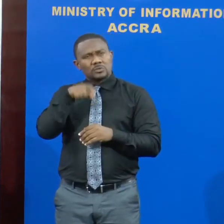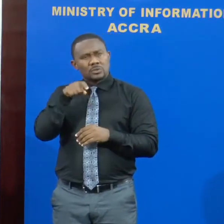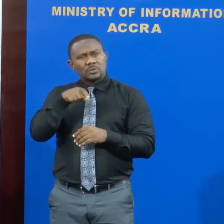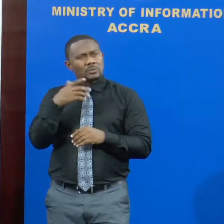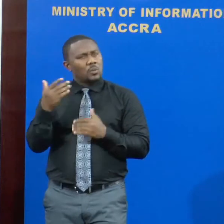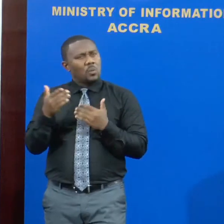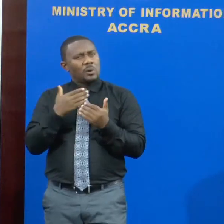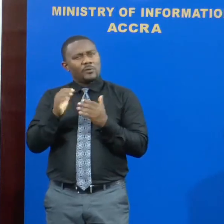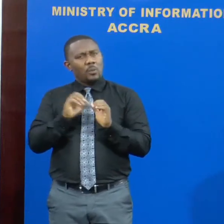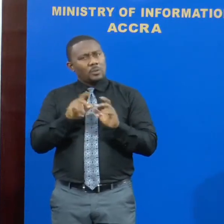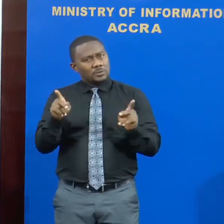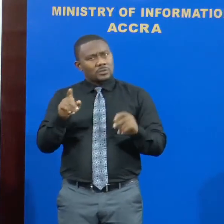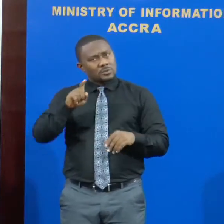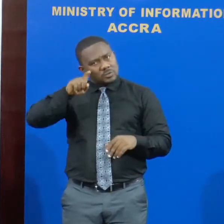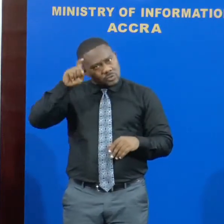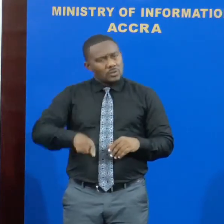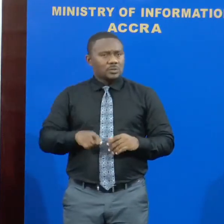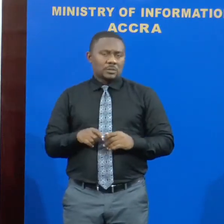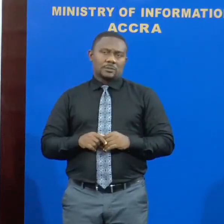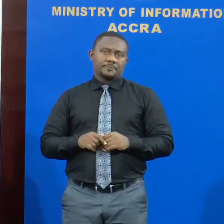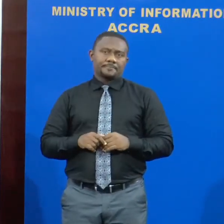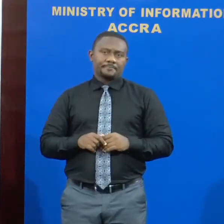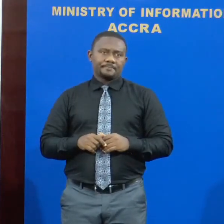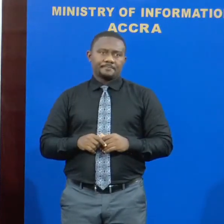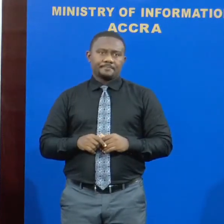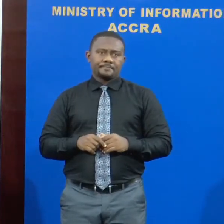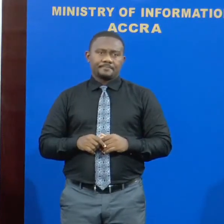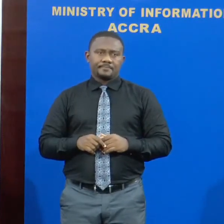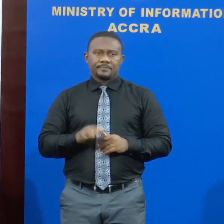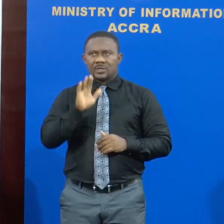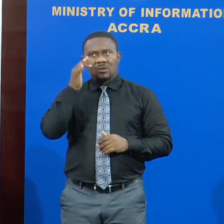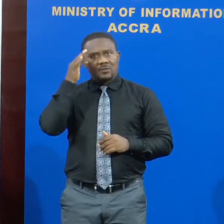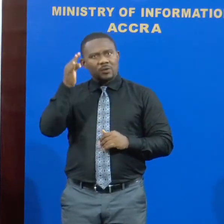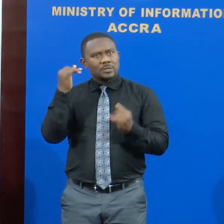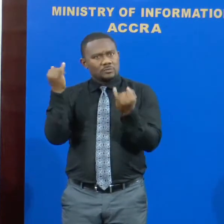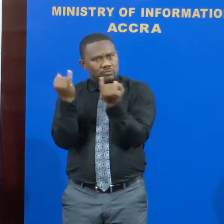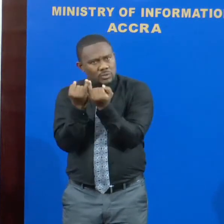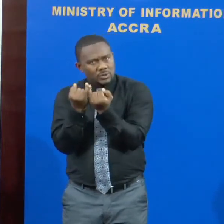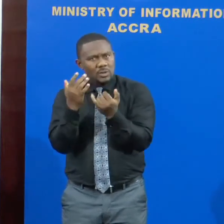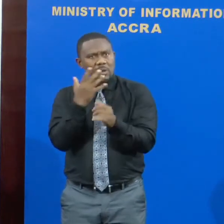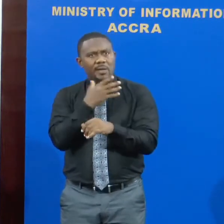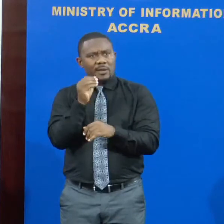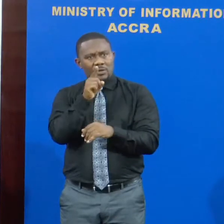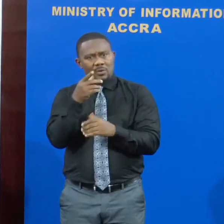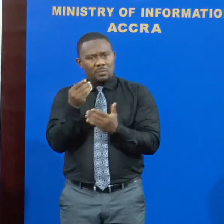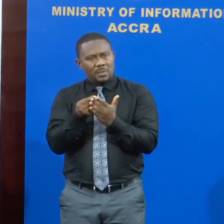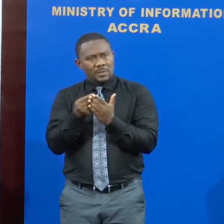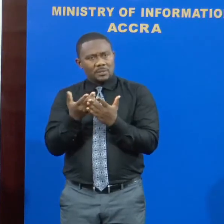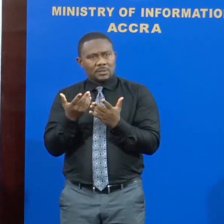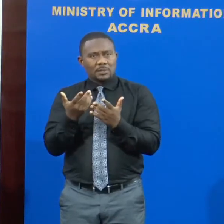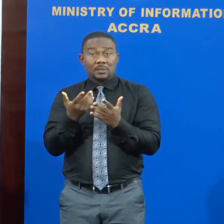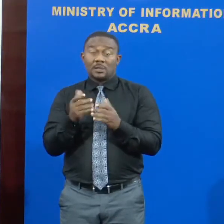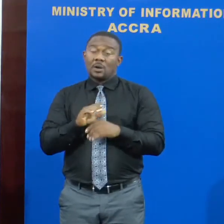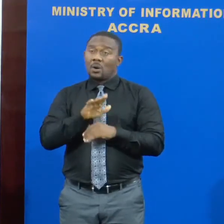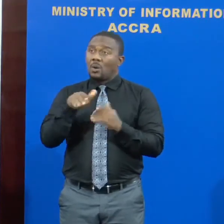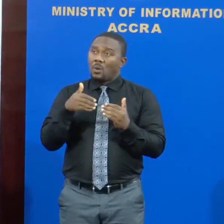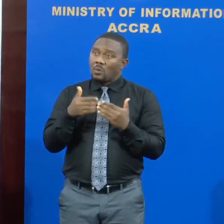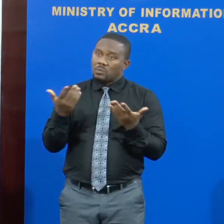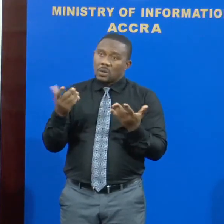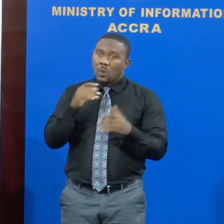get the opportunity, to insure yourself and your occupational income against old